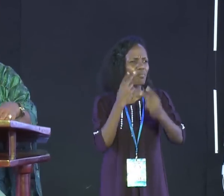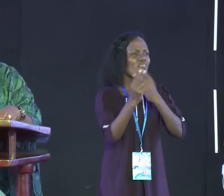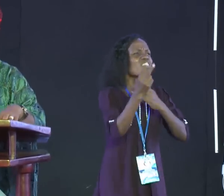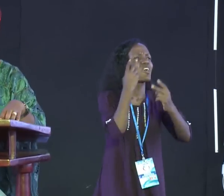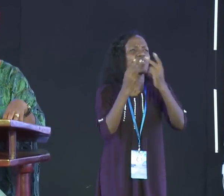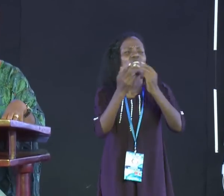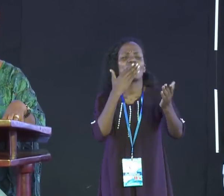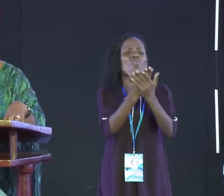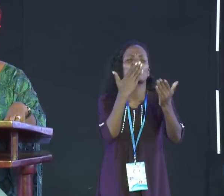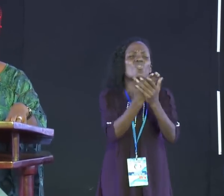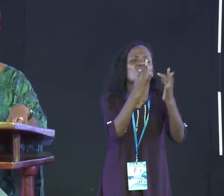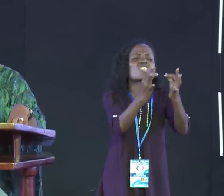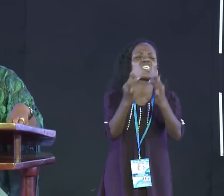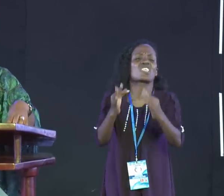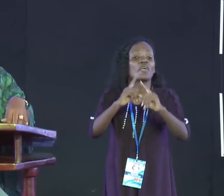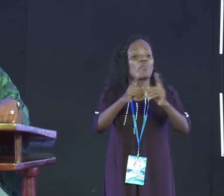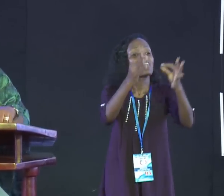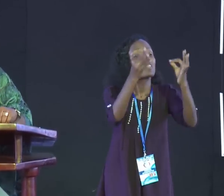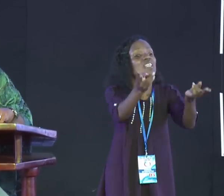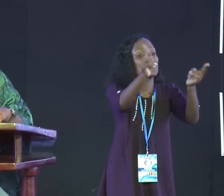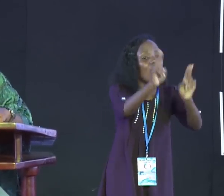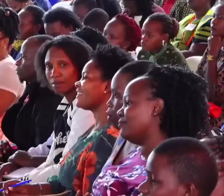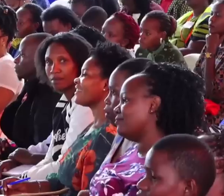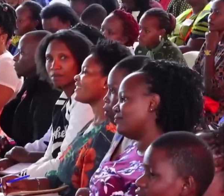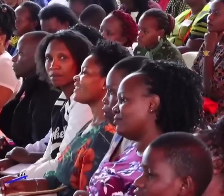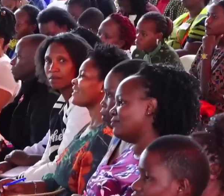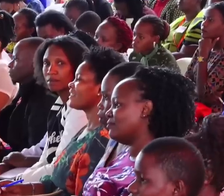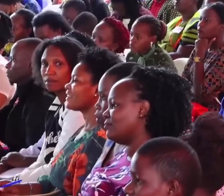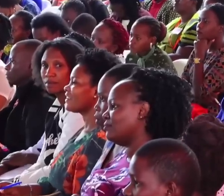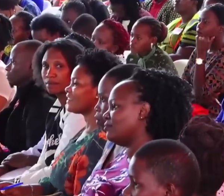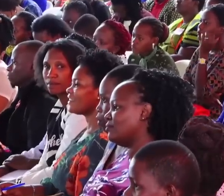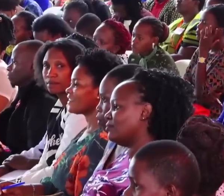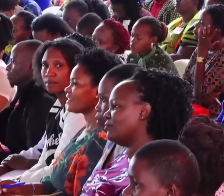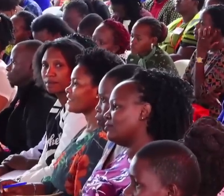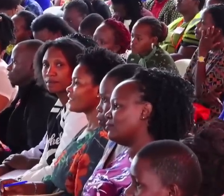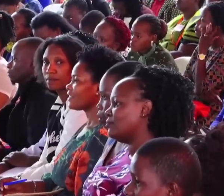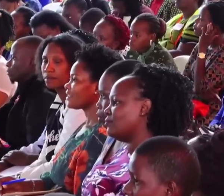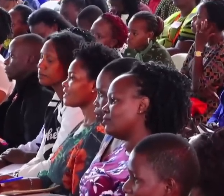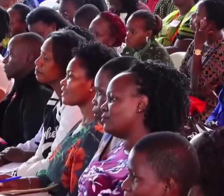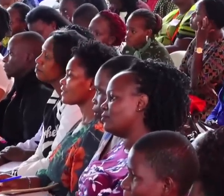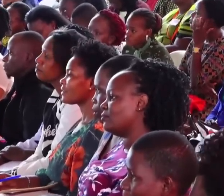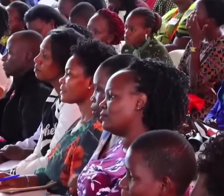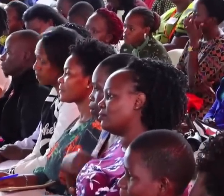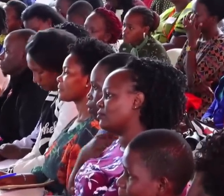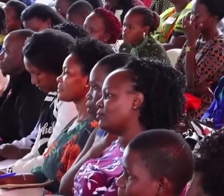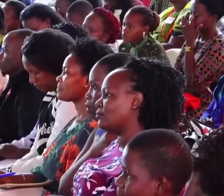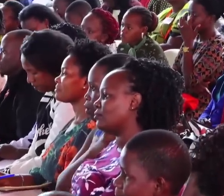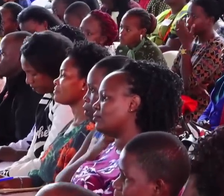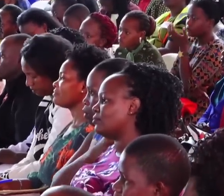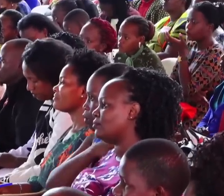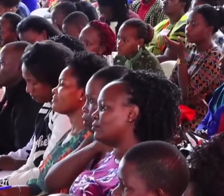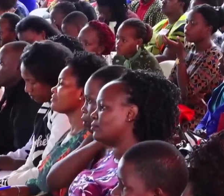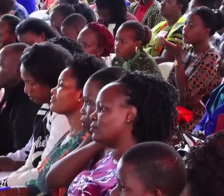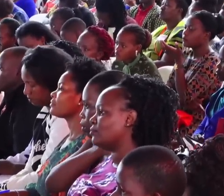tebimbaako. There are certain places or things that I can no longer do. If it's prophesying, I have prophesied so many